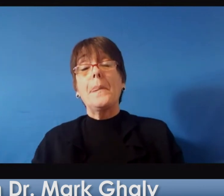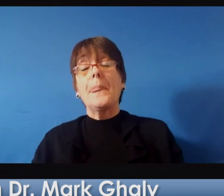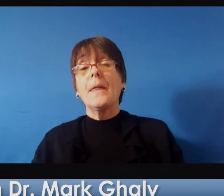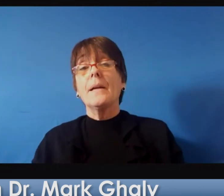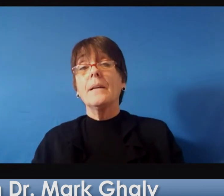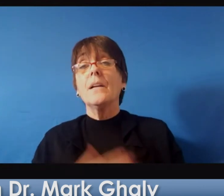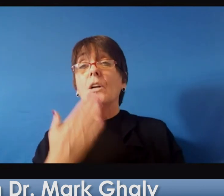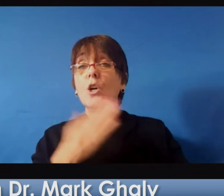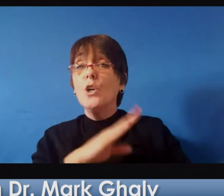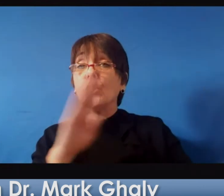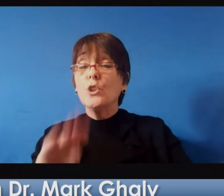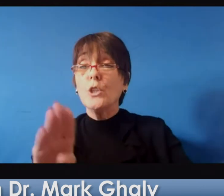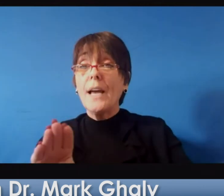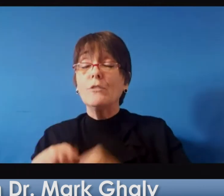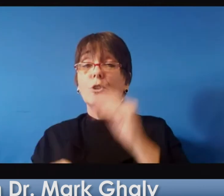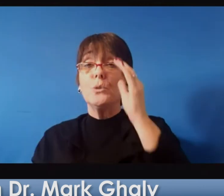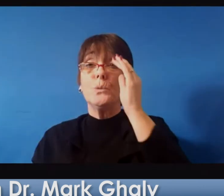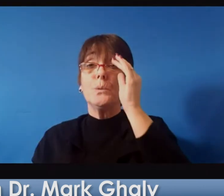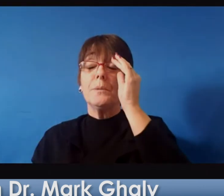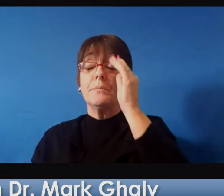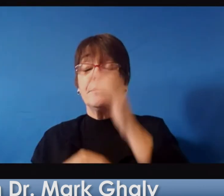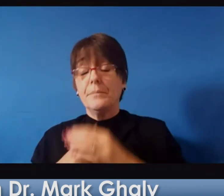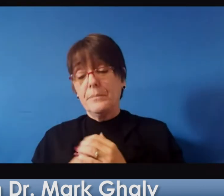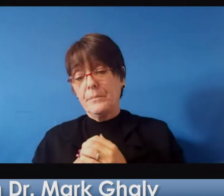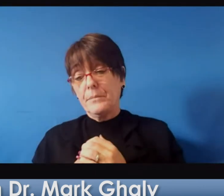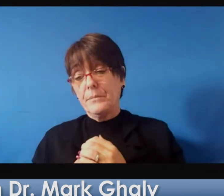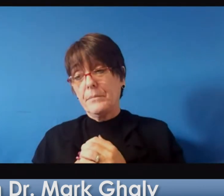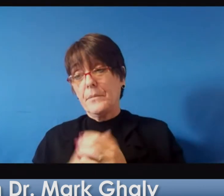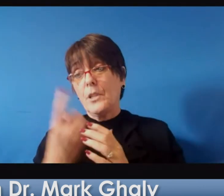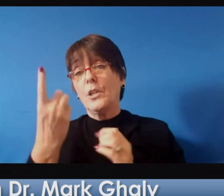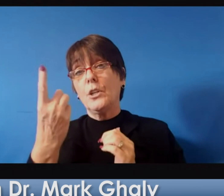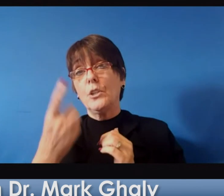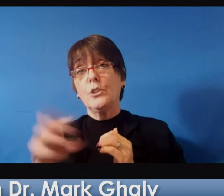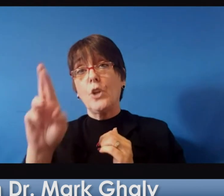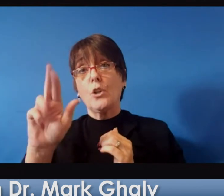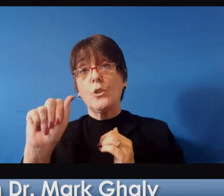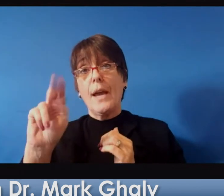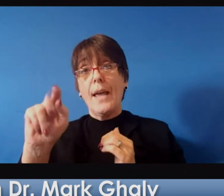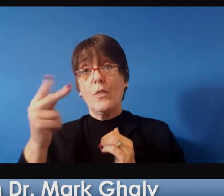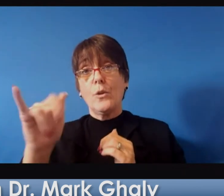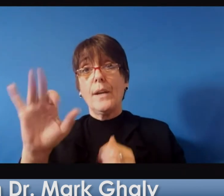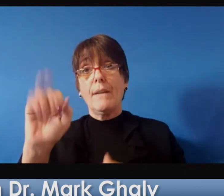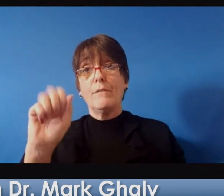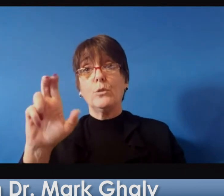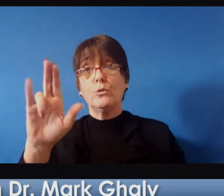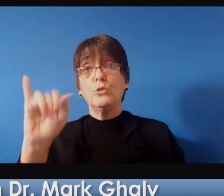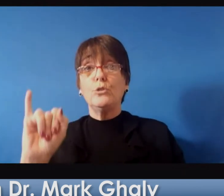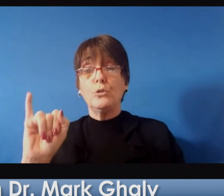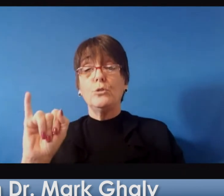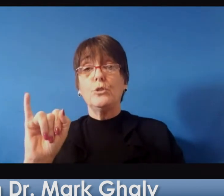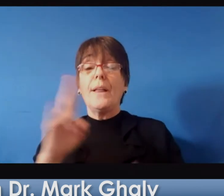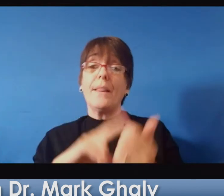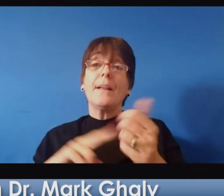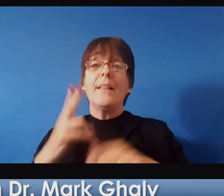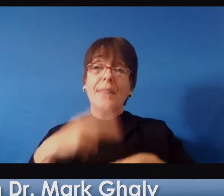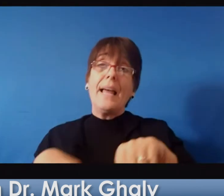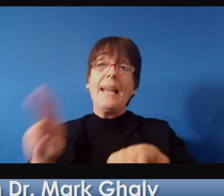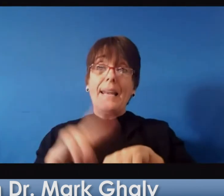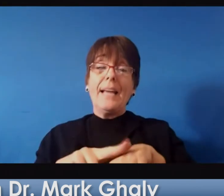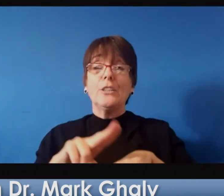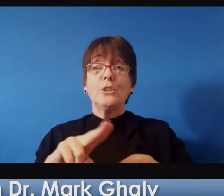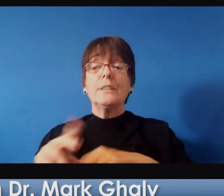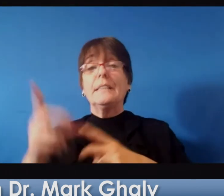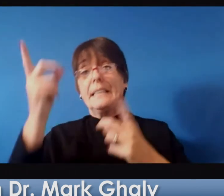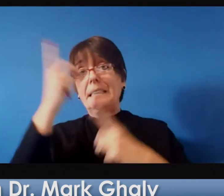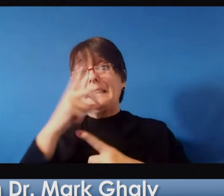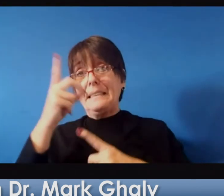Good afternoon, Dr. Ghaly. Dr. Anthony Fauci, the nation's top disease infectious expert, just